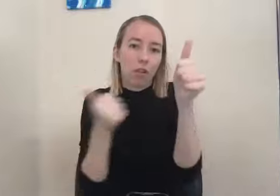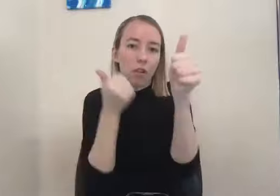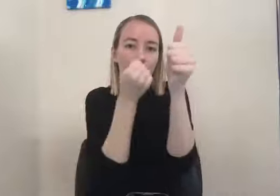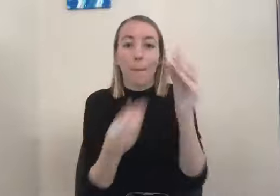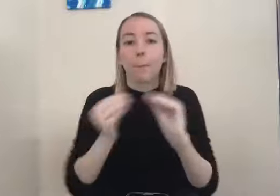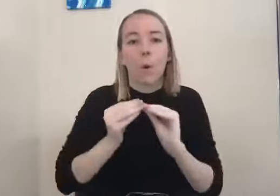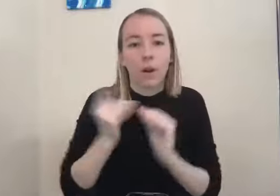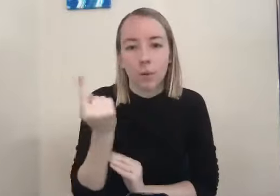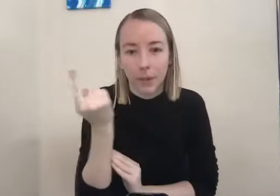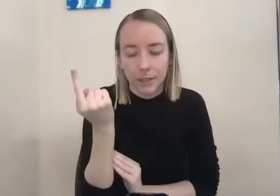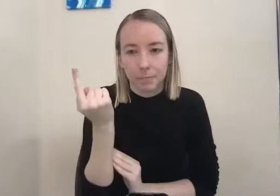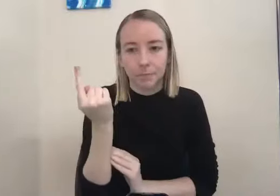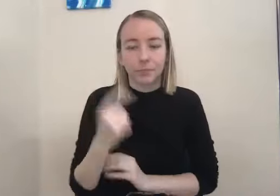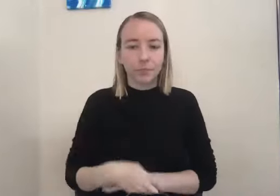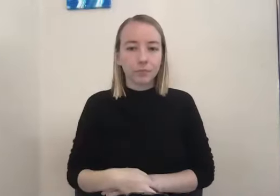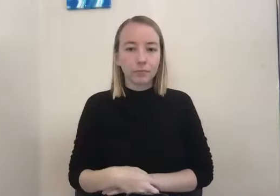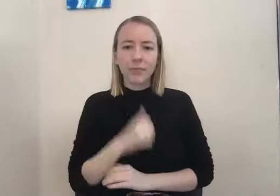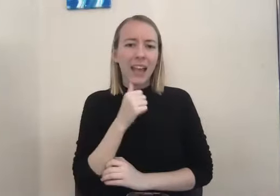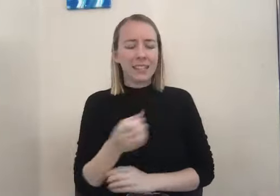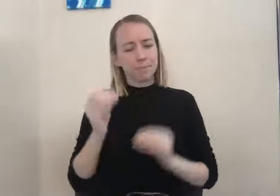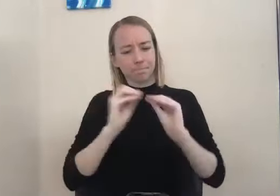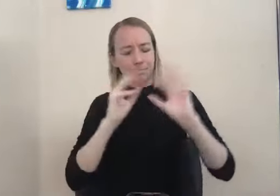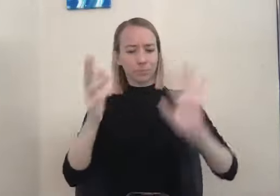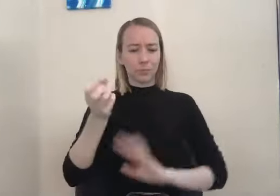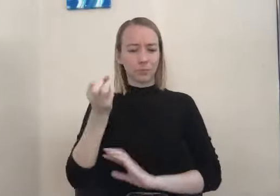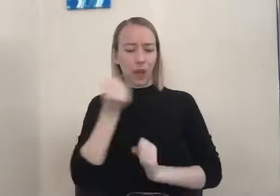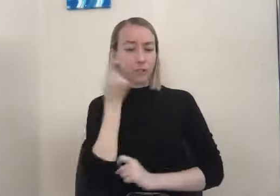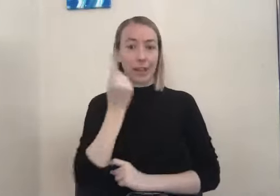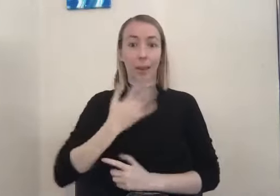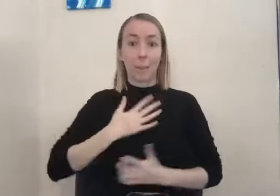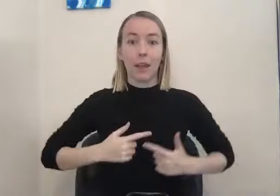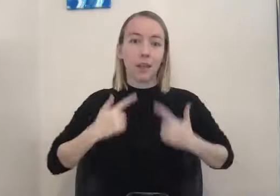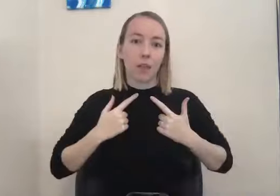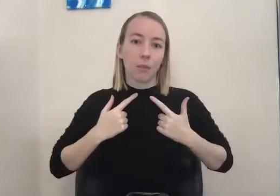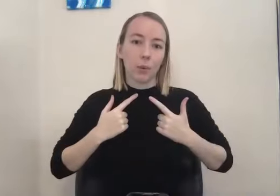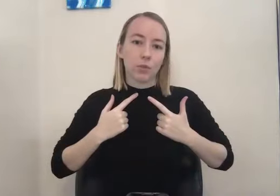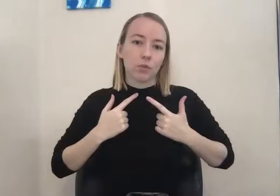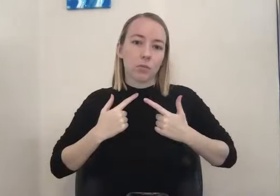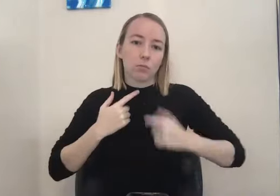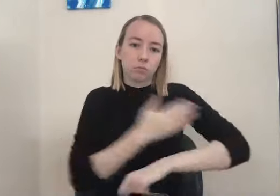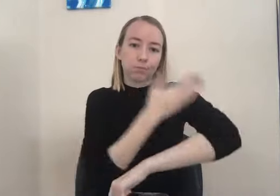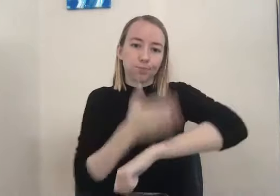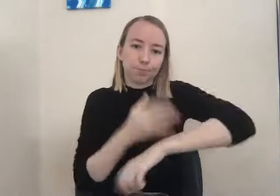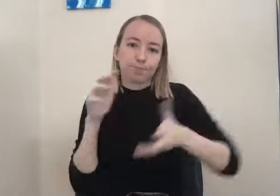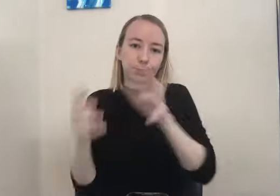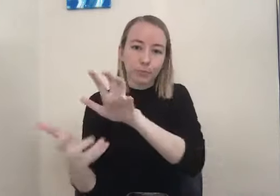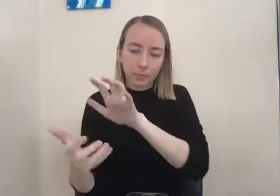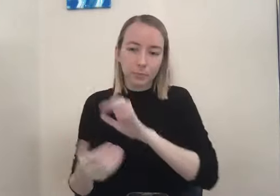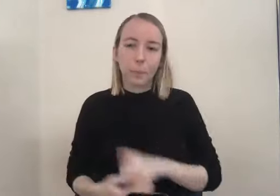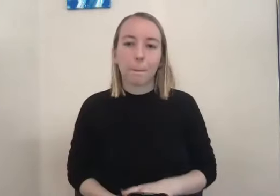barbecues, and I don't like going to them. And if anybody invites me to one, I don't want to go. I mean, all of